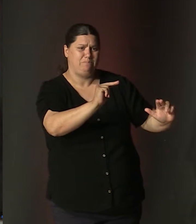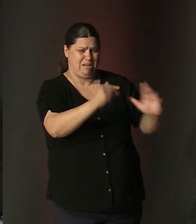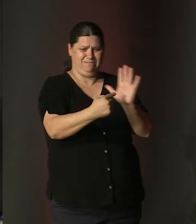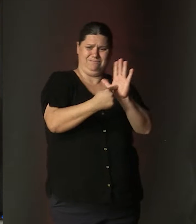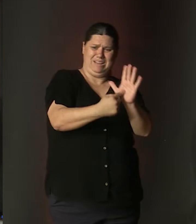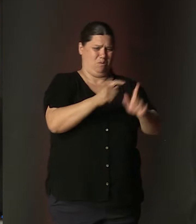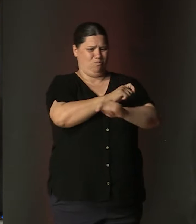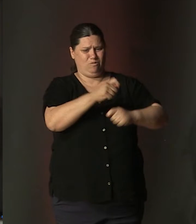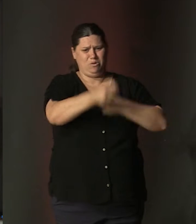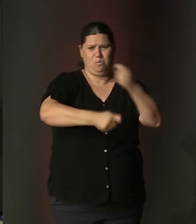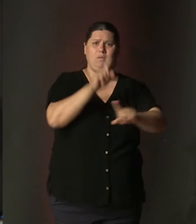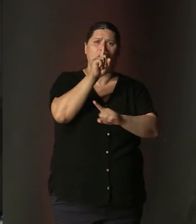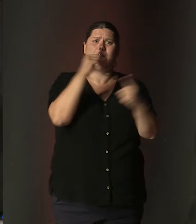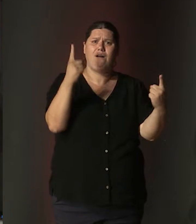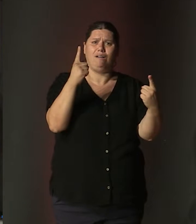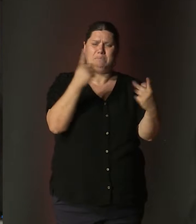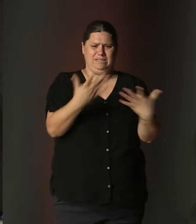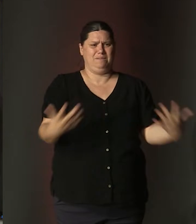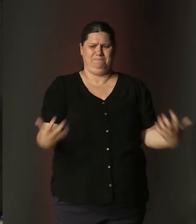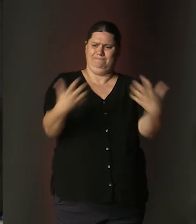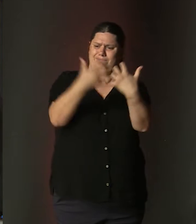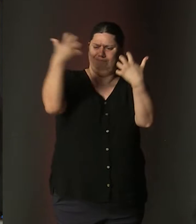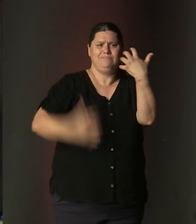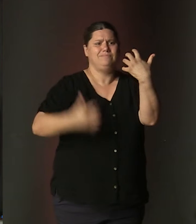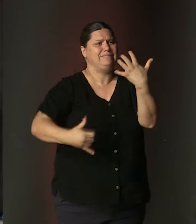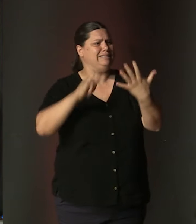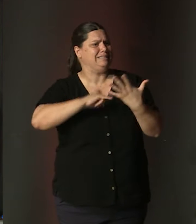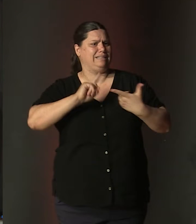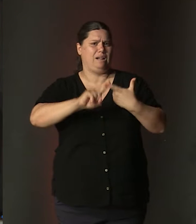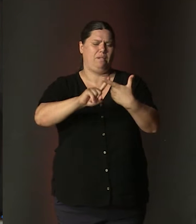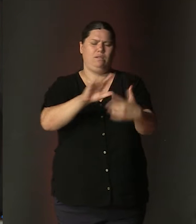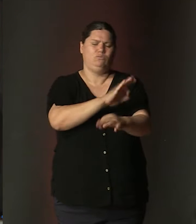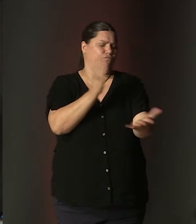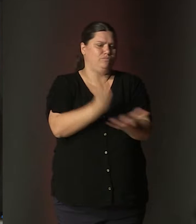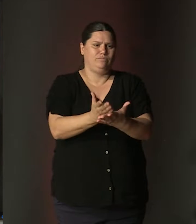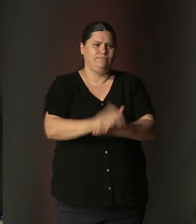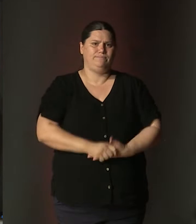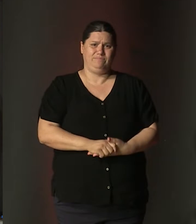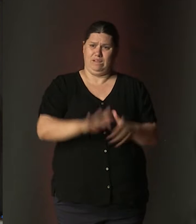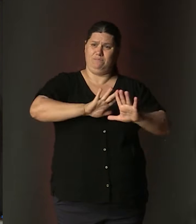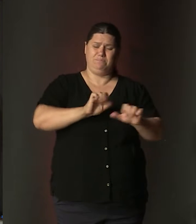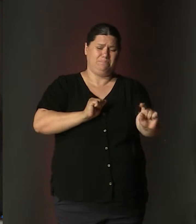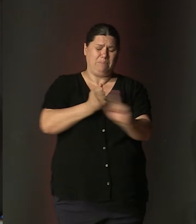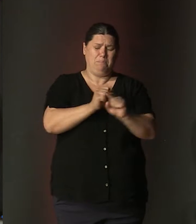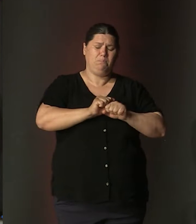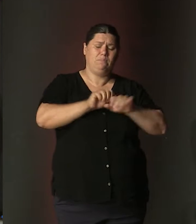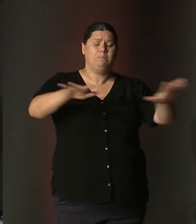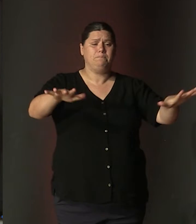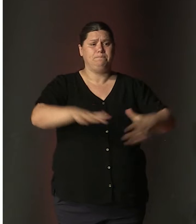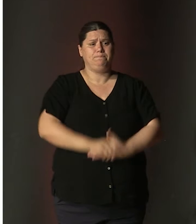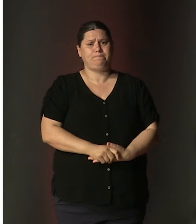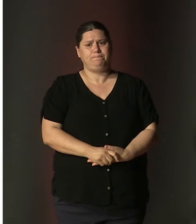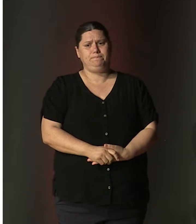are not renewable and therefore are incompatible with sustainability, it's a fallacy that has had very wide